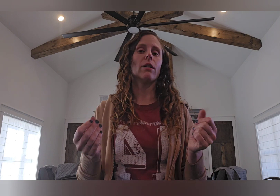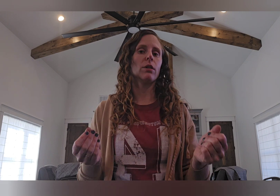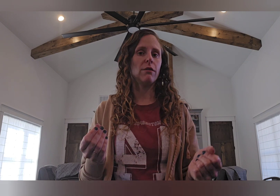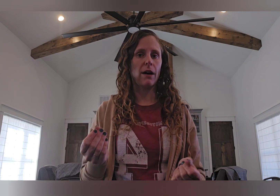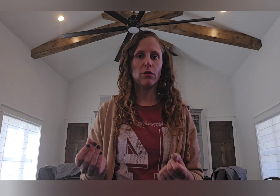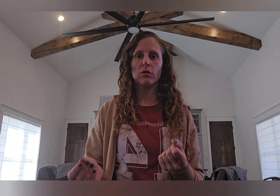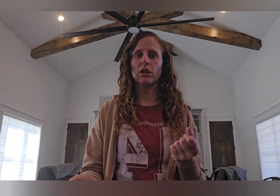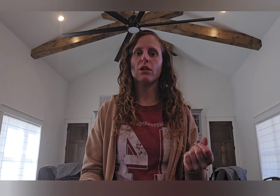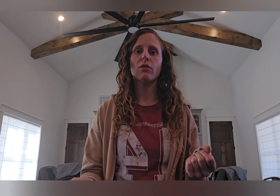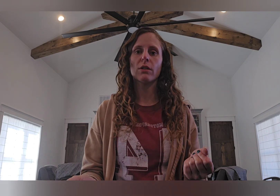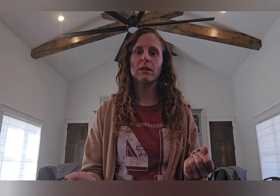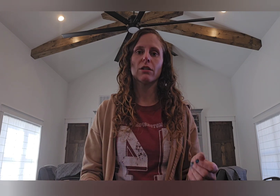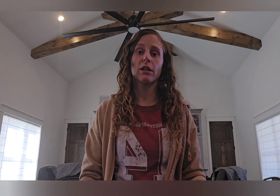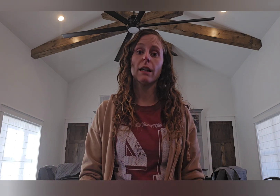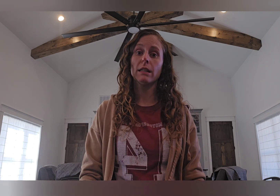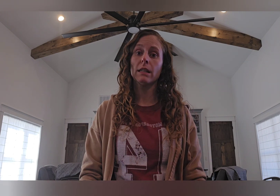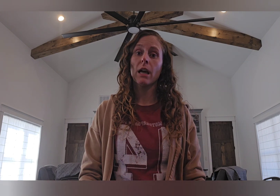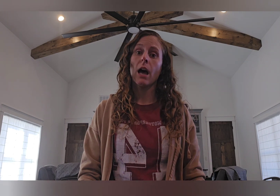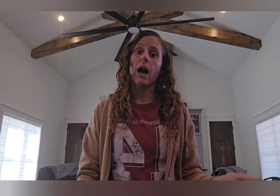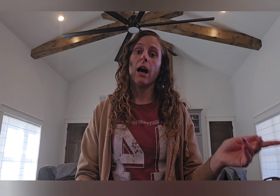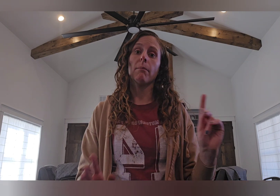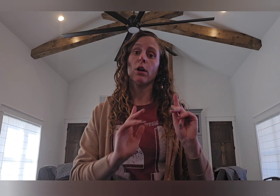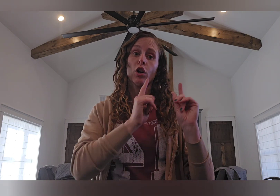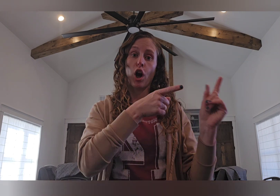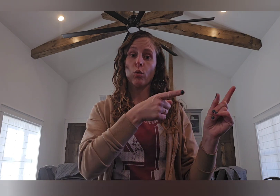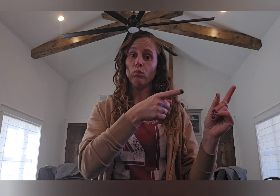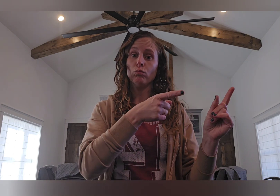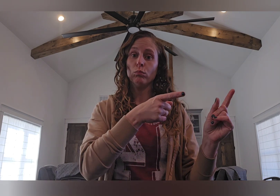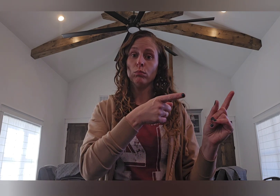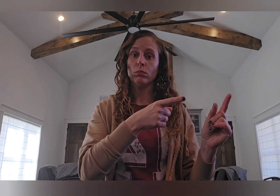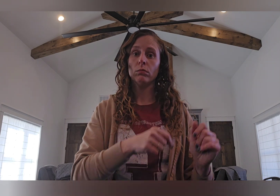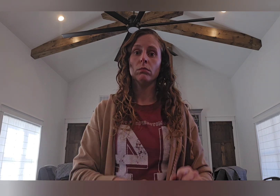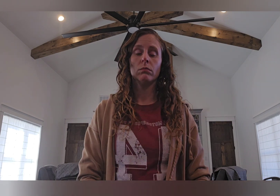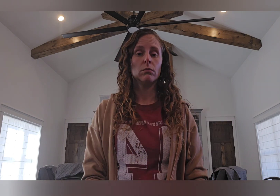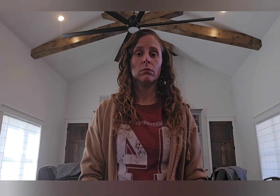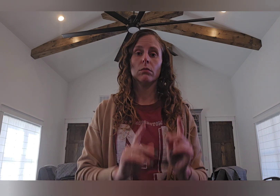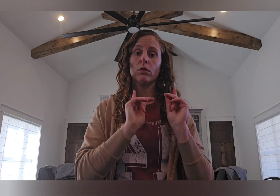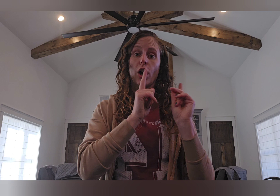really follow those cues, listen to your kids. Go,